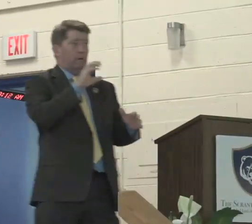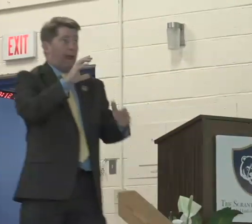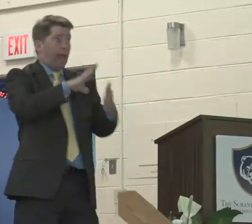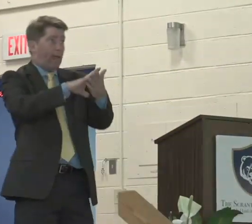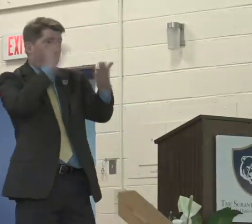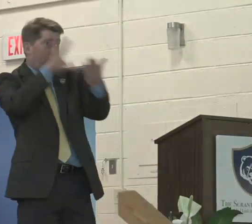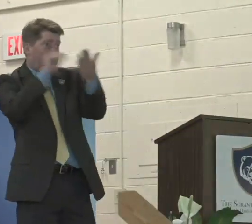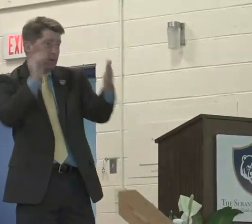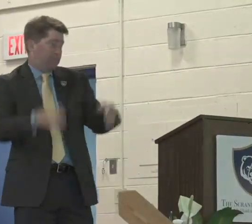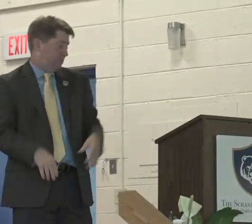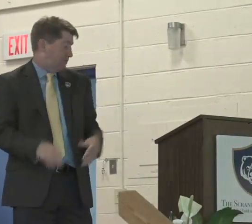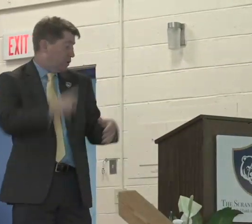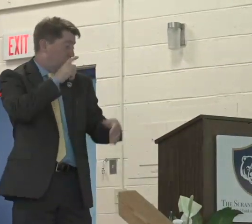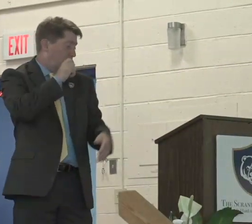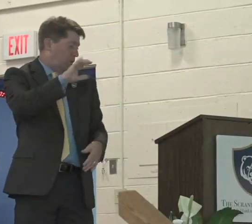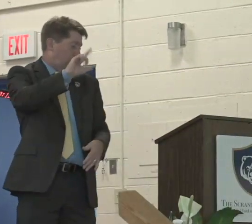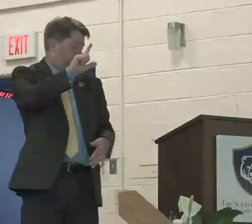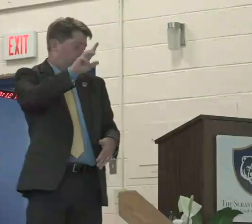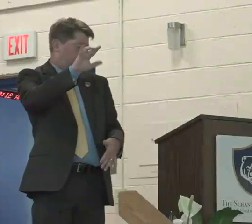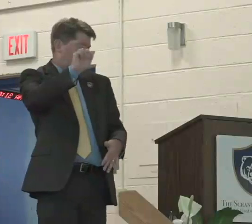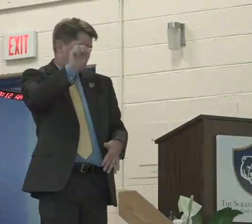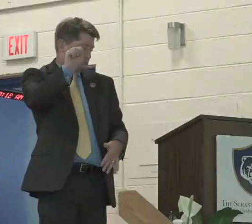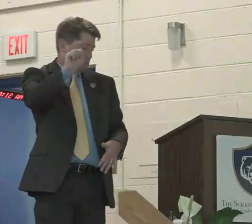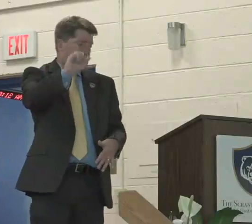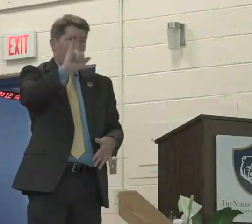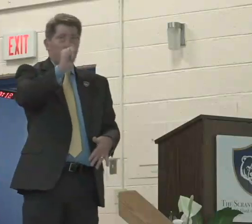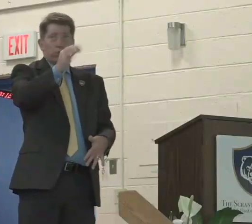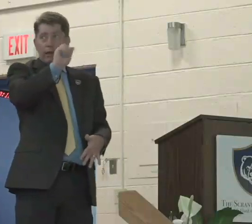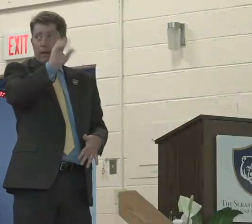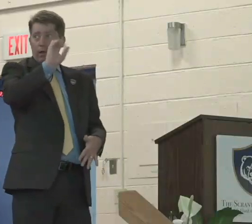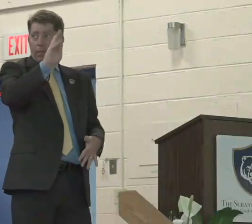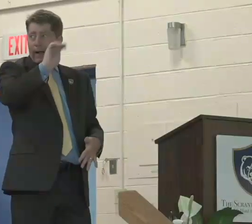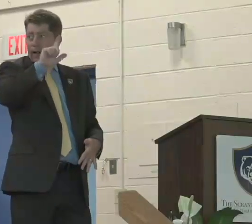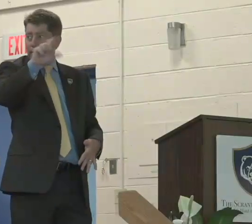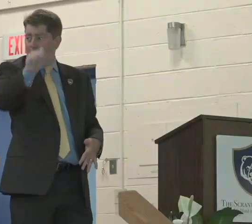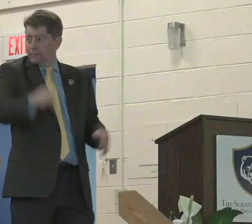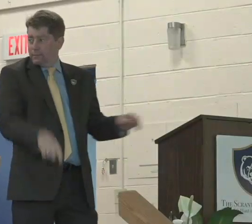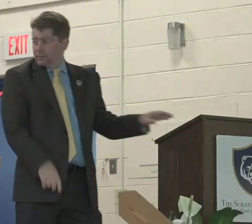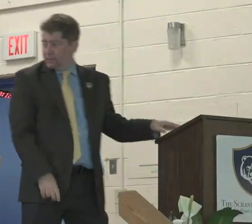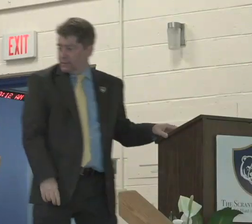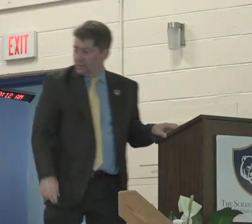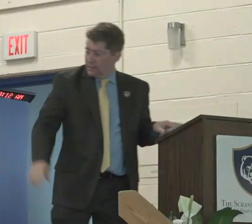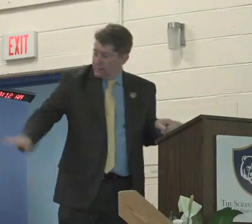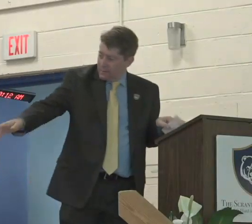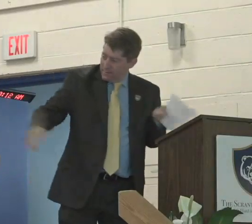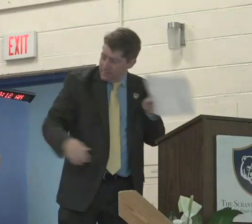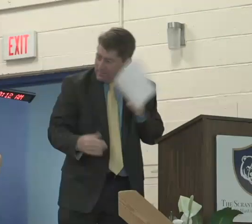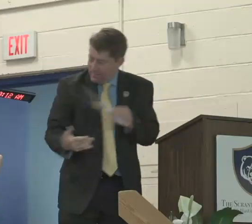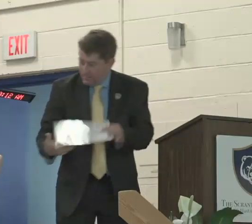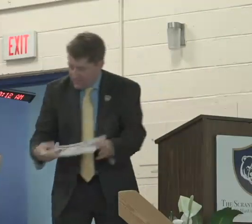whatever we are doing or learning. And this goes to Lucas Jacobellis.